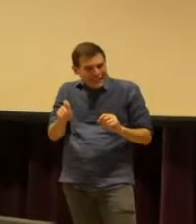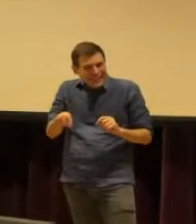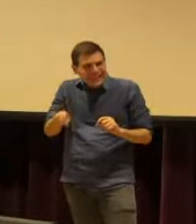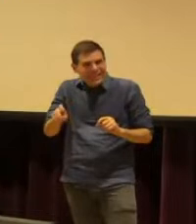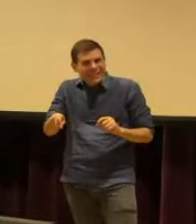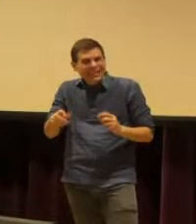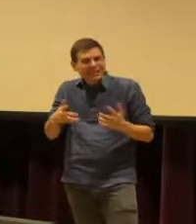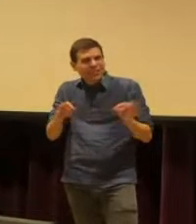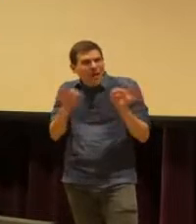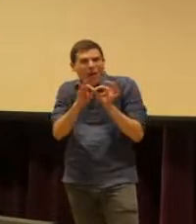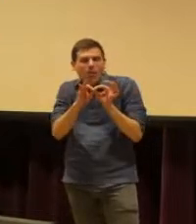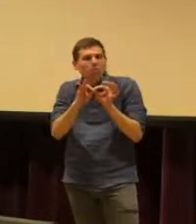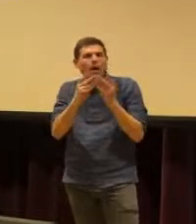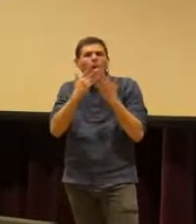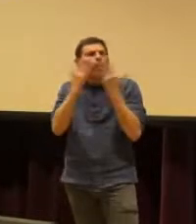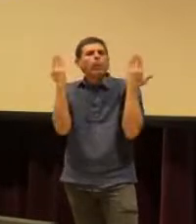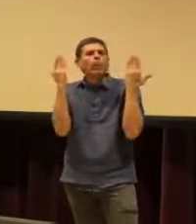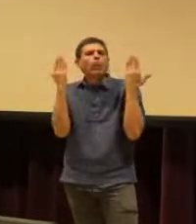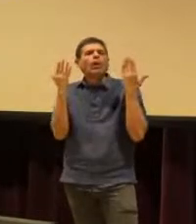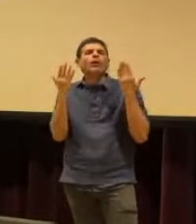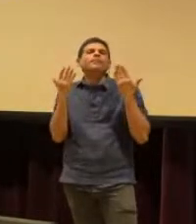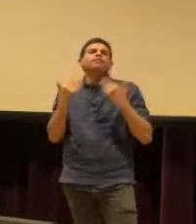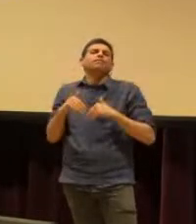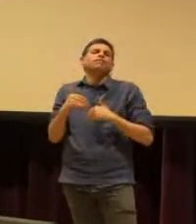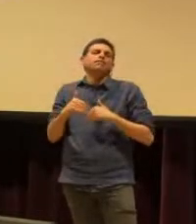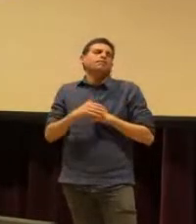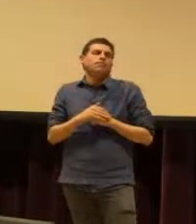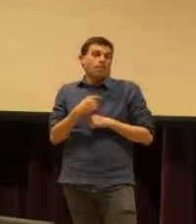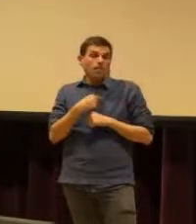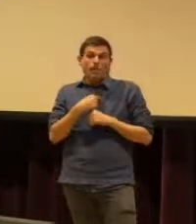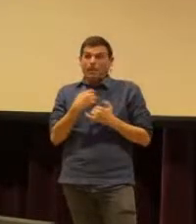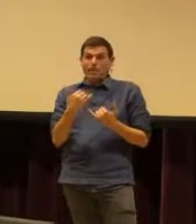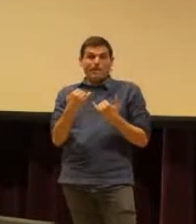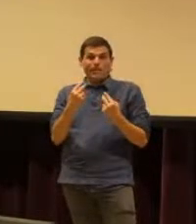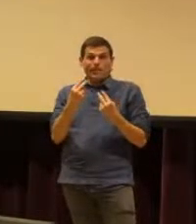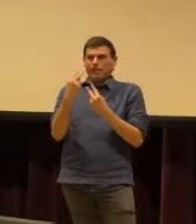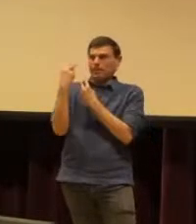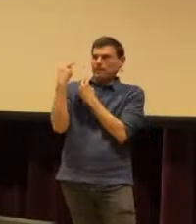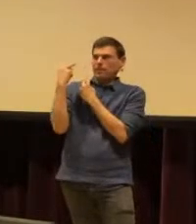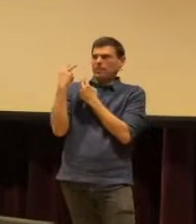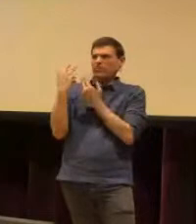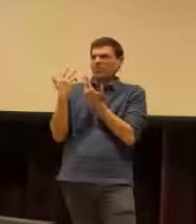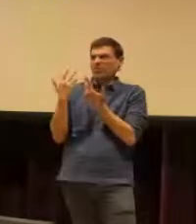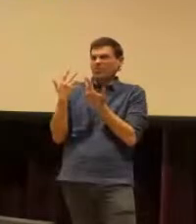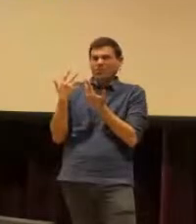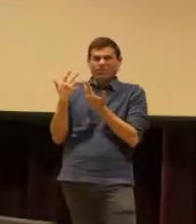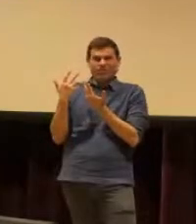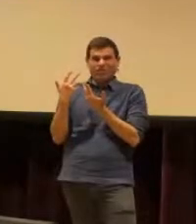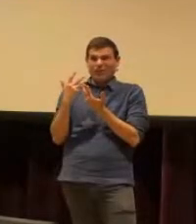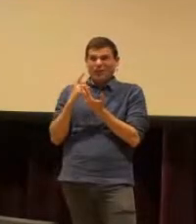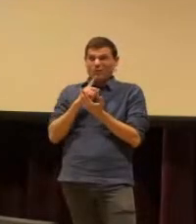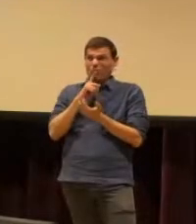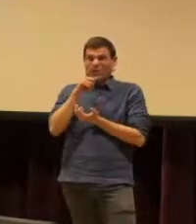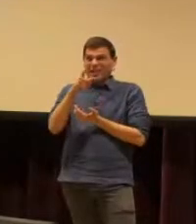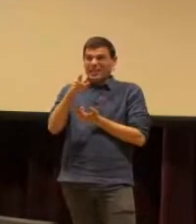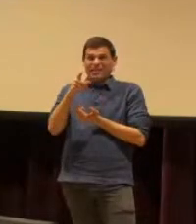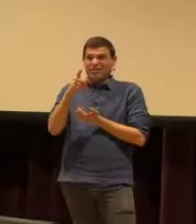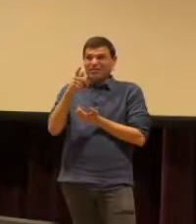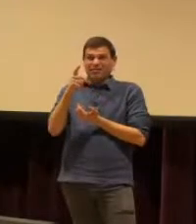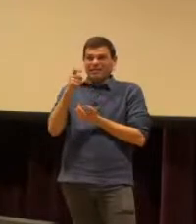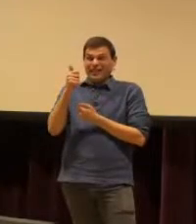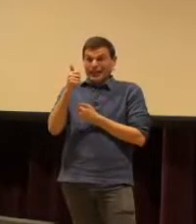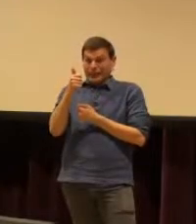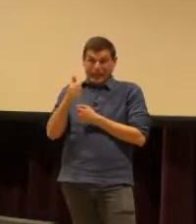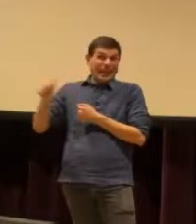so, honestly, I'm thinking back and I'm like, I don't know what trans inclusive, trans